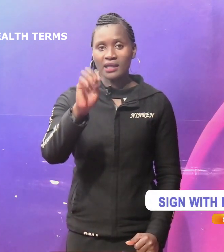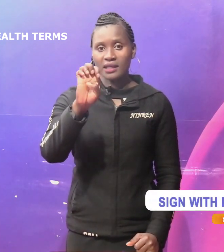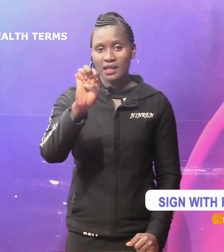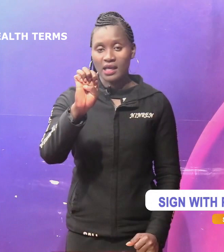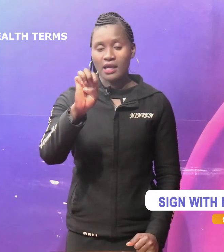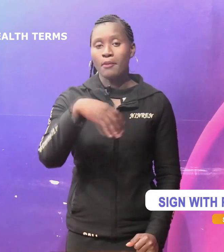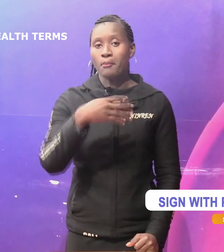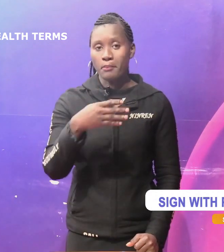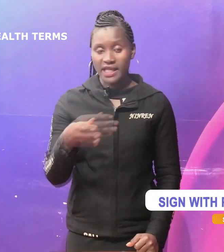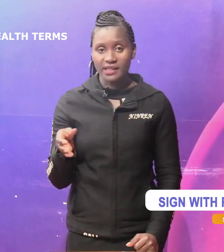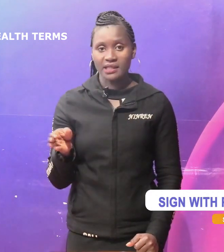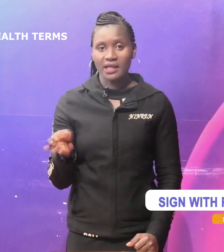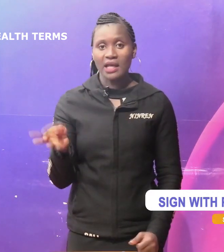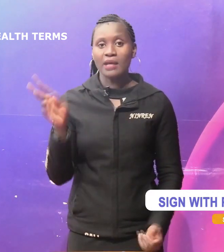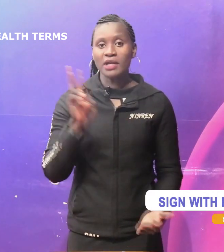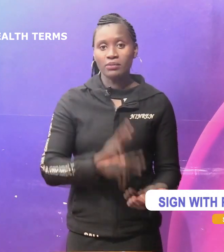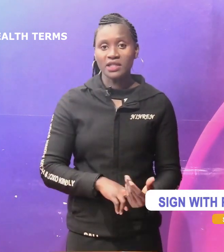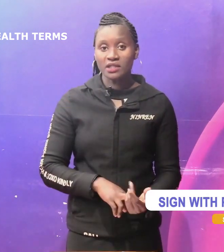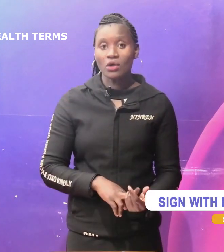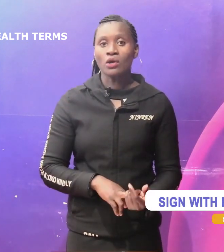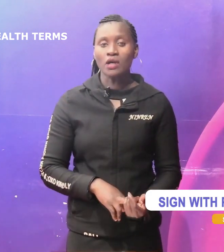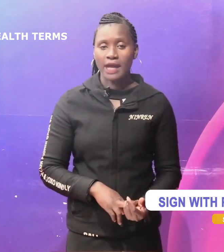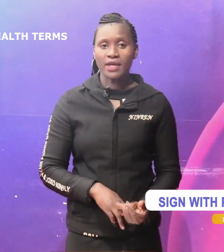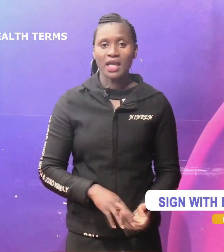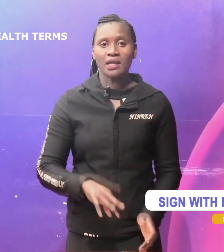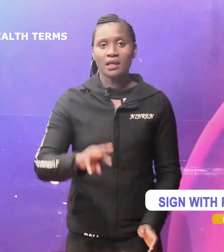M-E-D-I-C-I-N-E. Medicine. Let me repeat it or come again.